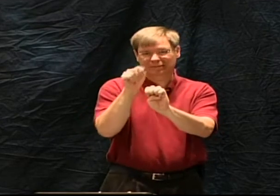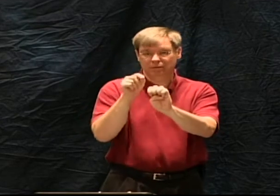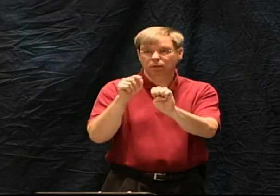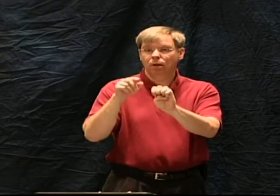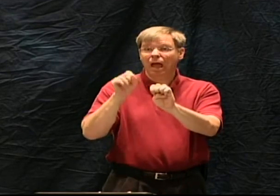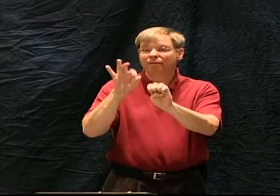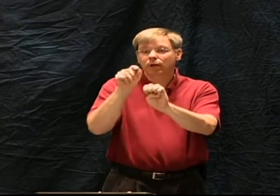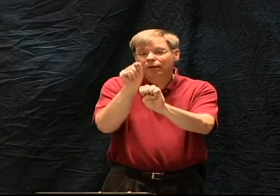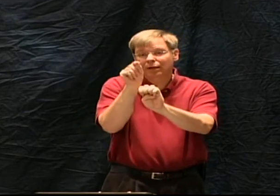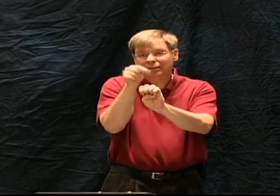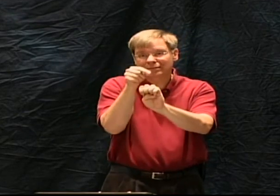or